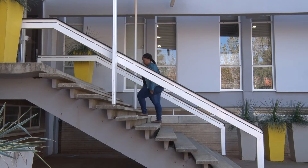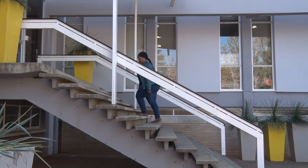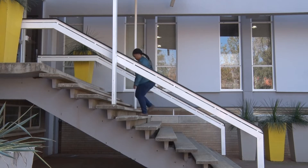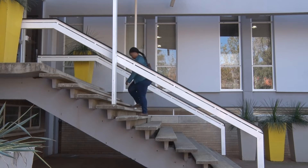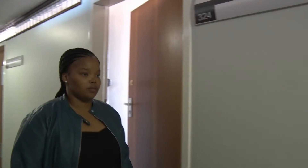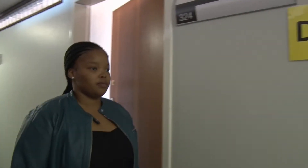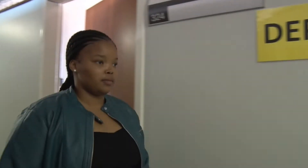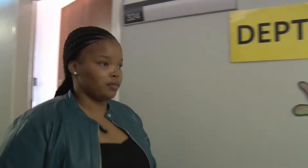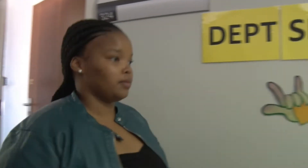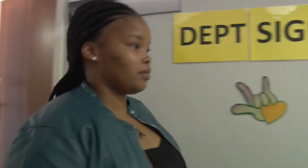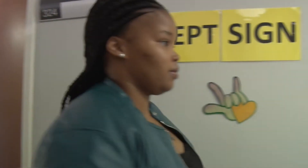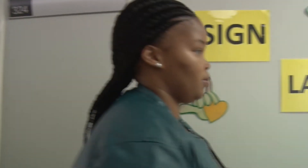who are often overlooked.